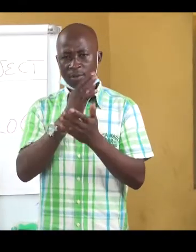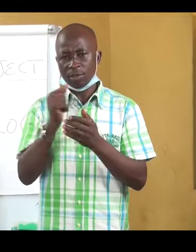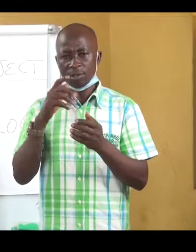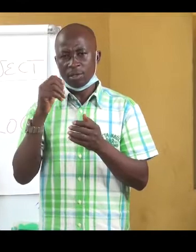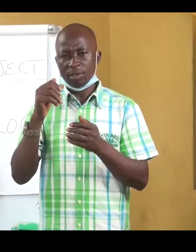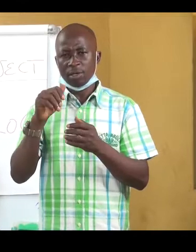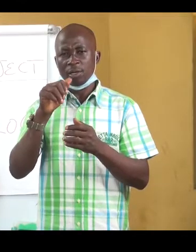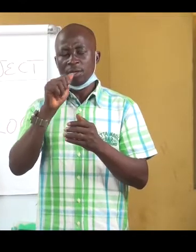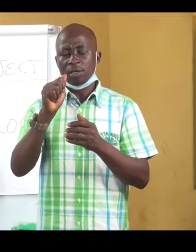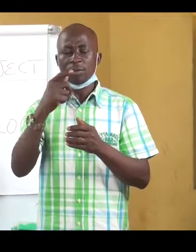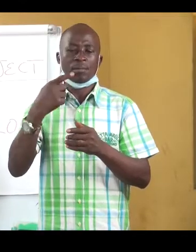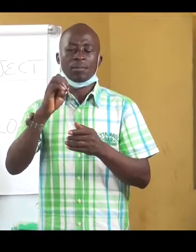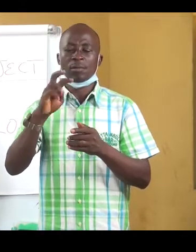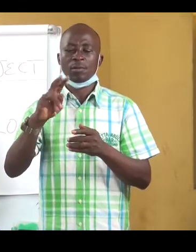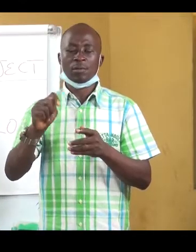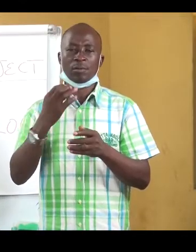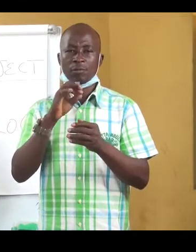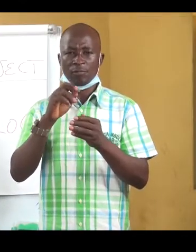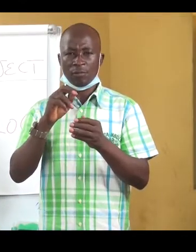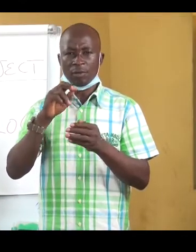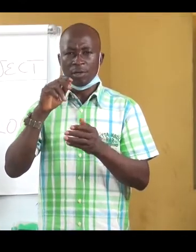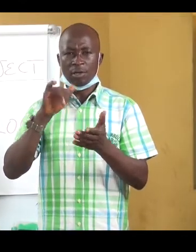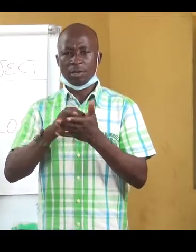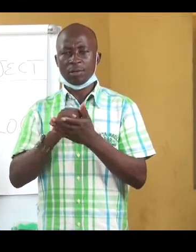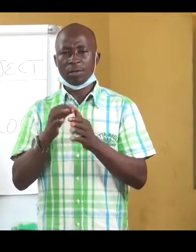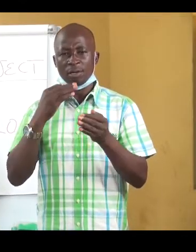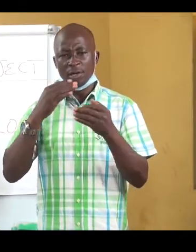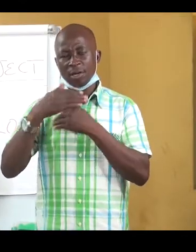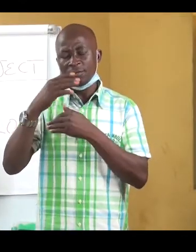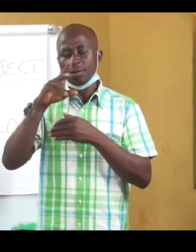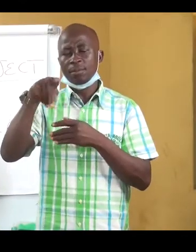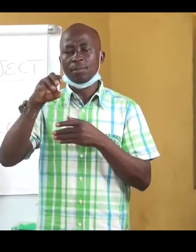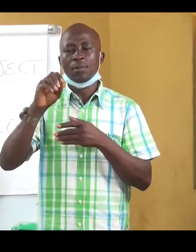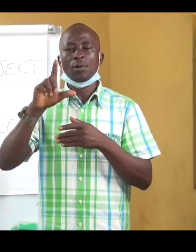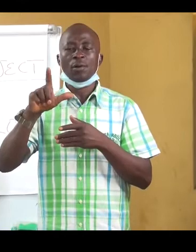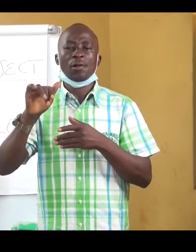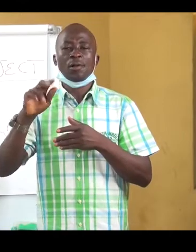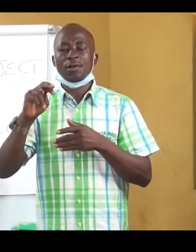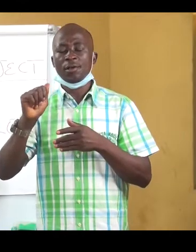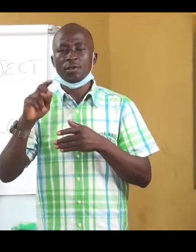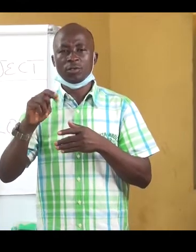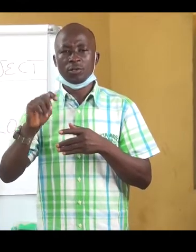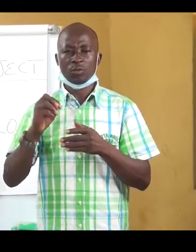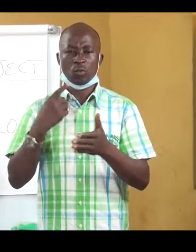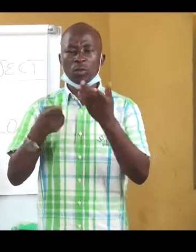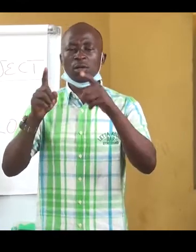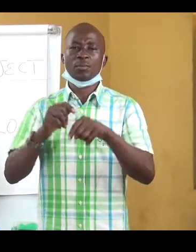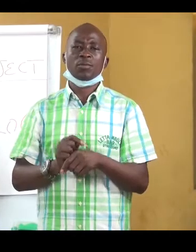of pollination. So after pollination, what happens in the process of reproduction